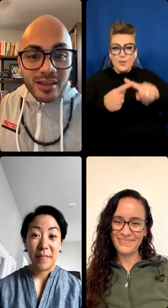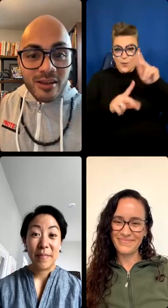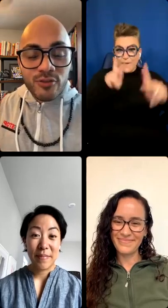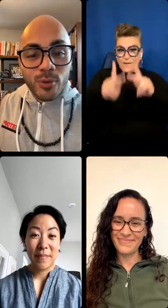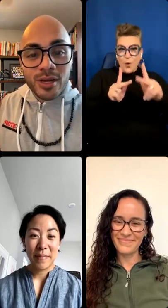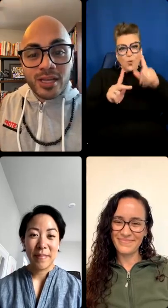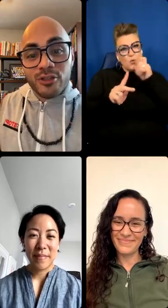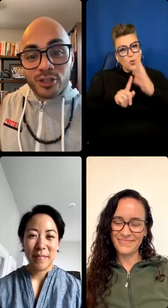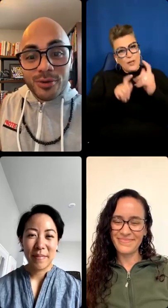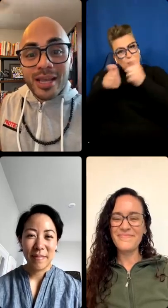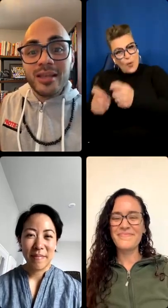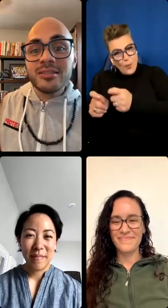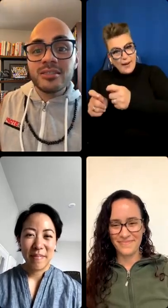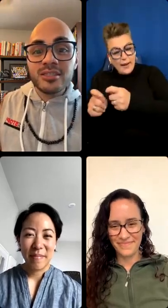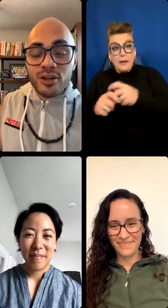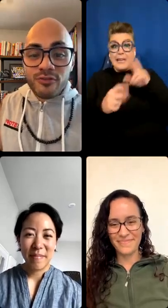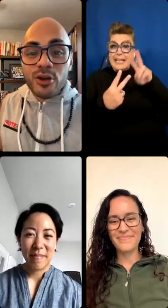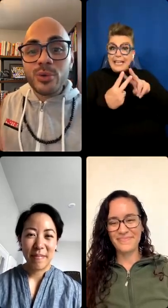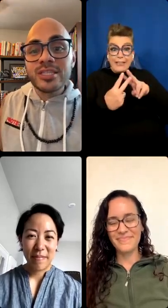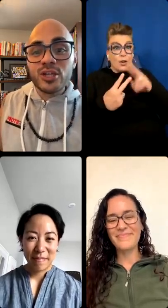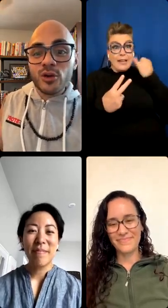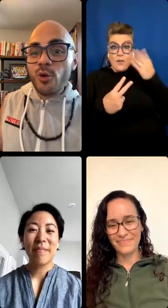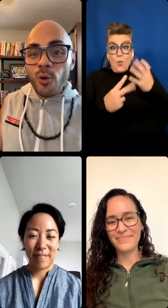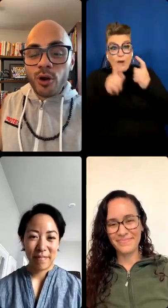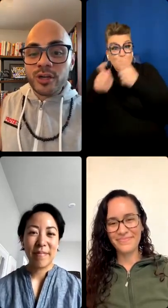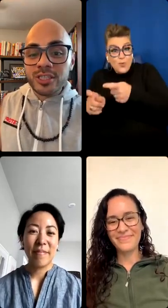link if you want to either donate, to start a